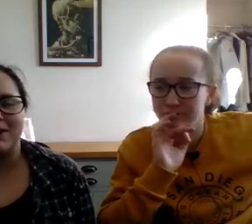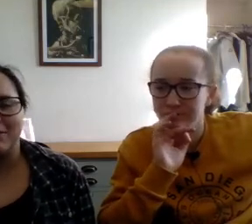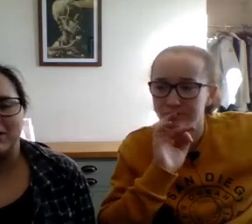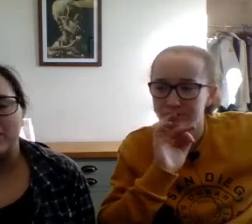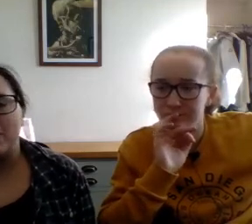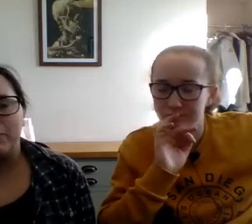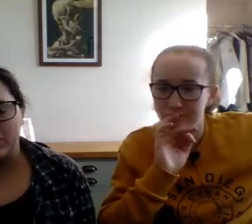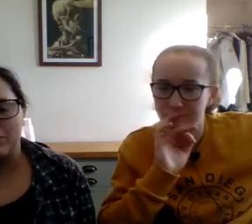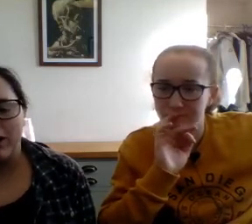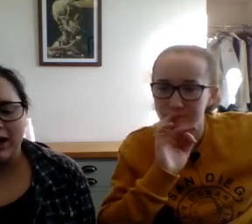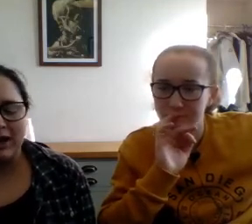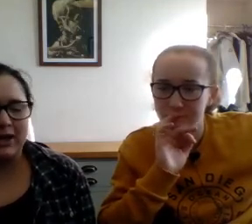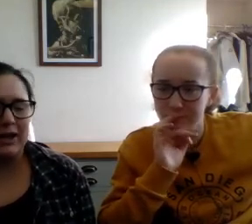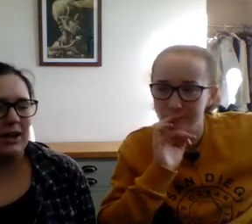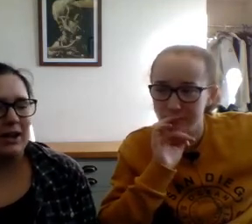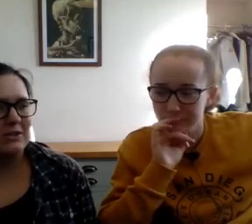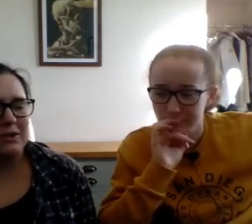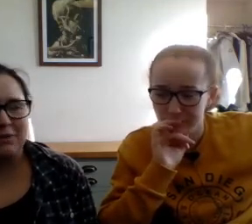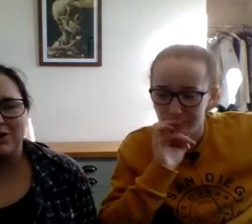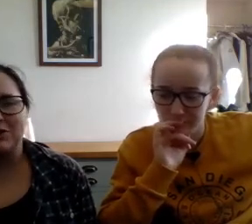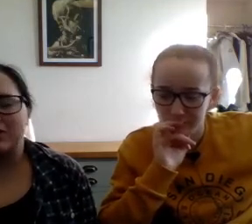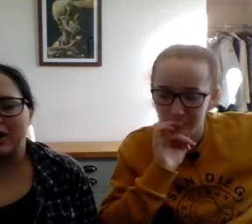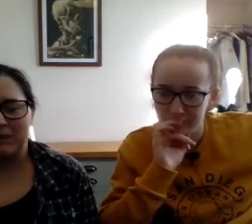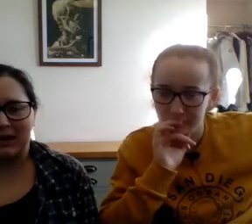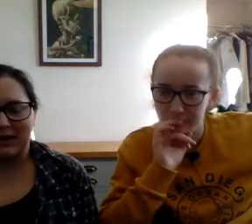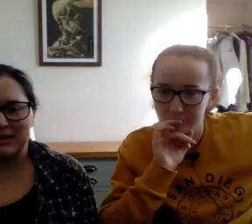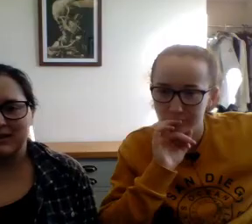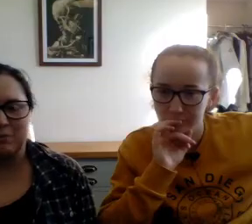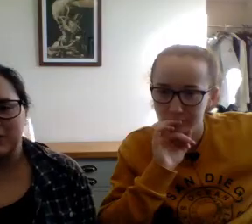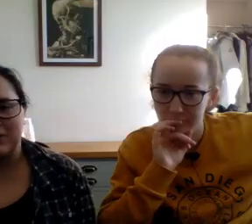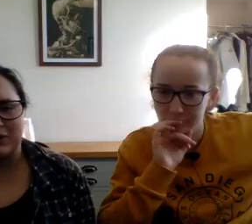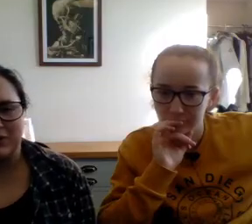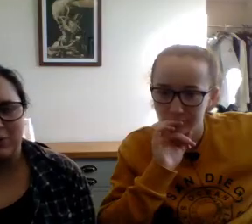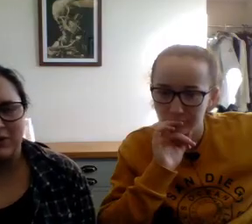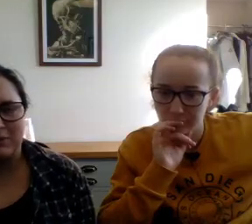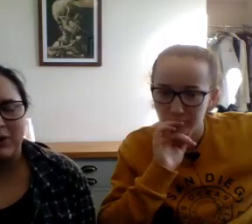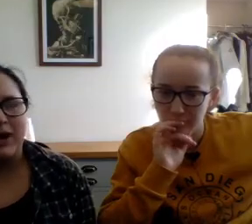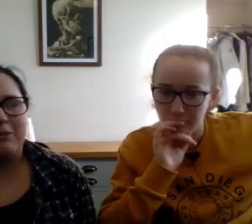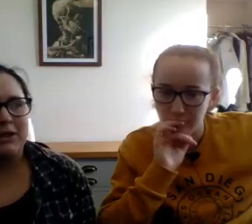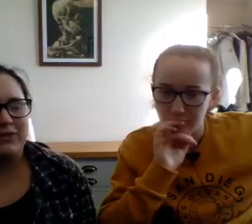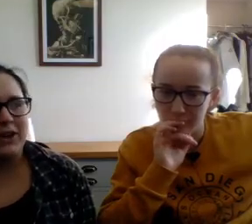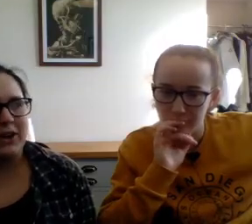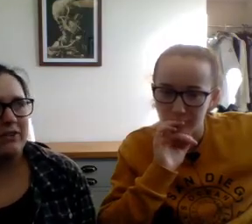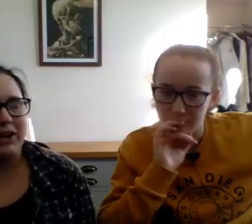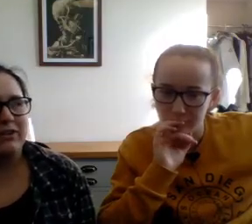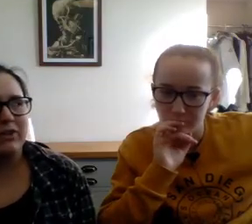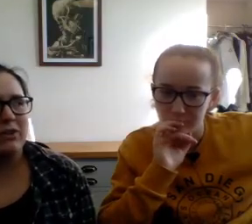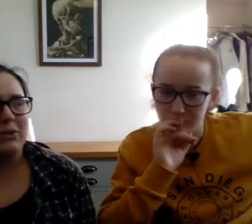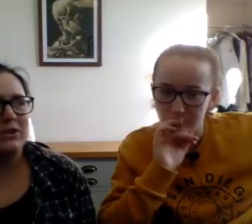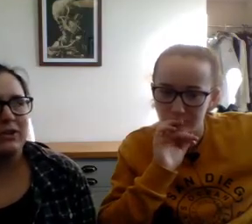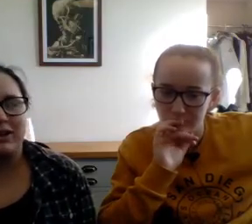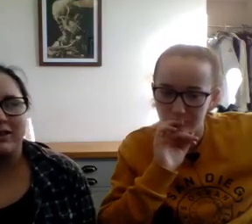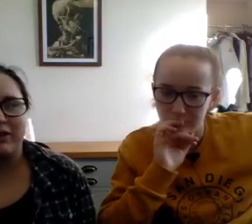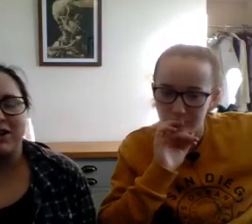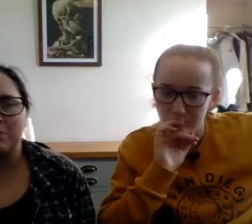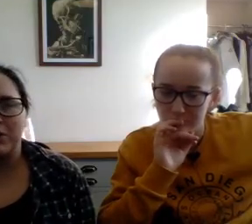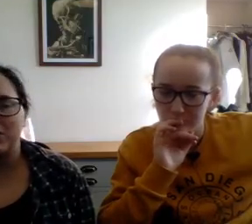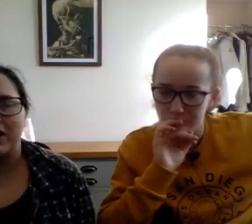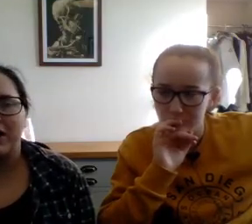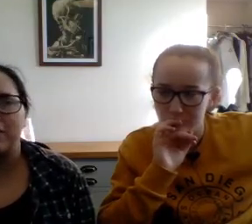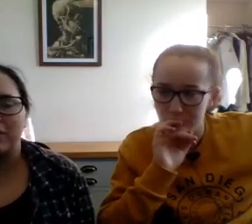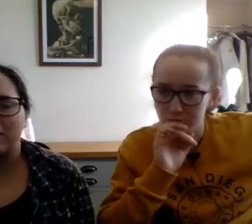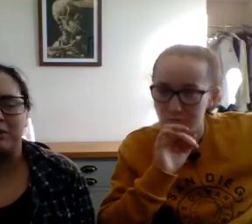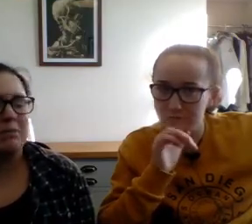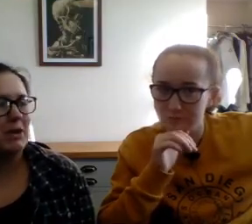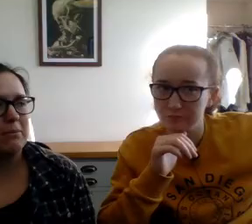find something, the better. Which is why, again, as learning, we do try and make things as personal as possible. But it's very, very difficult with certain things like